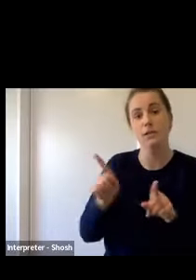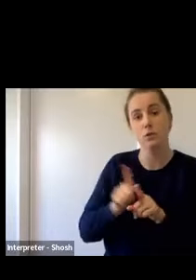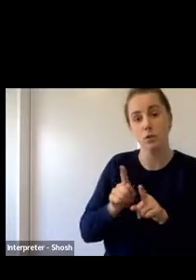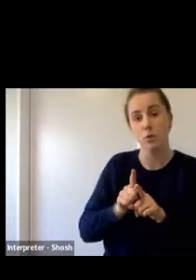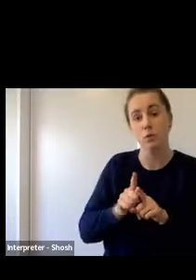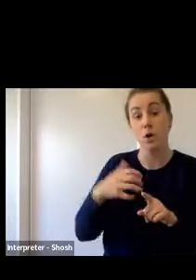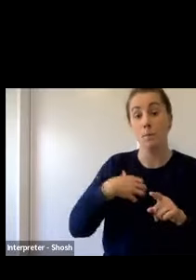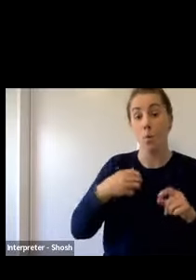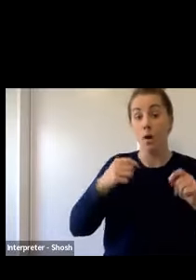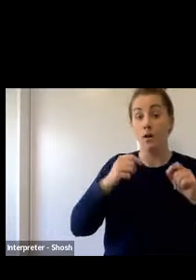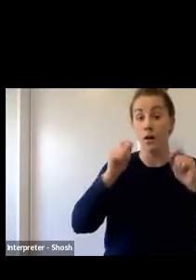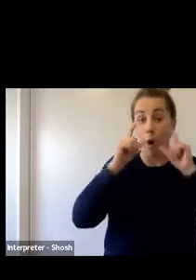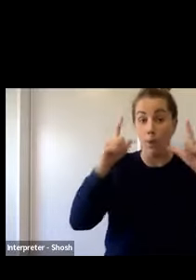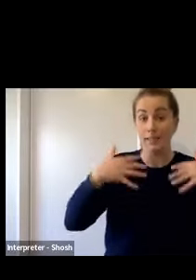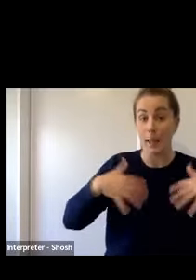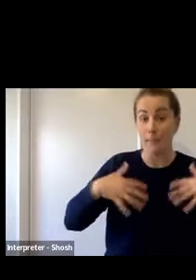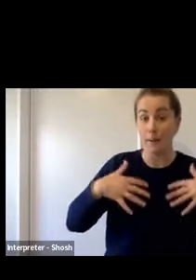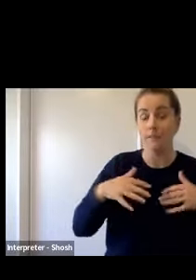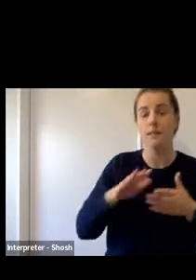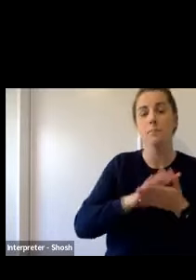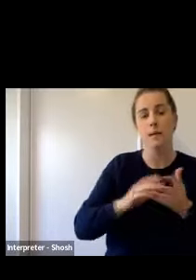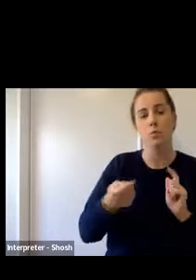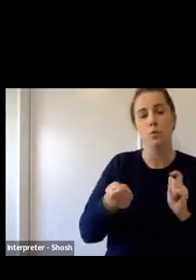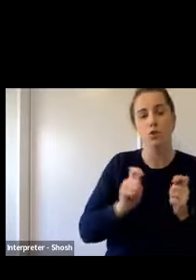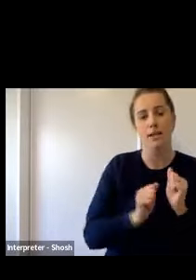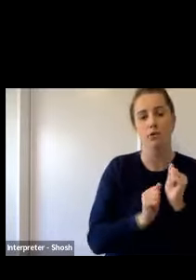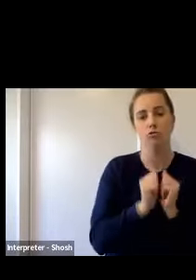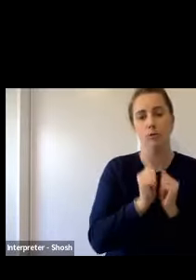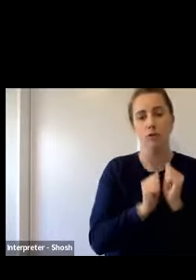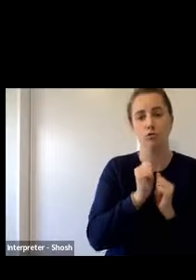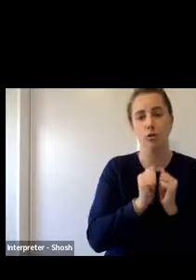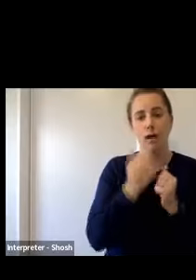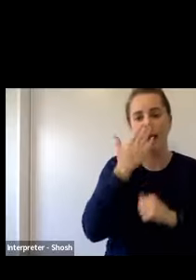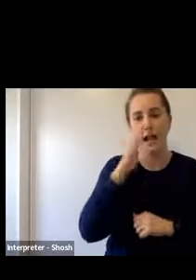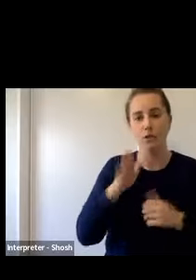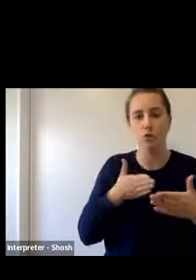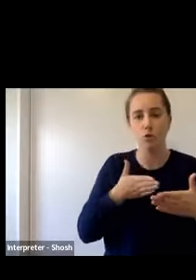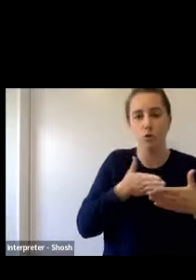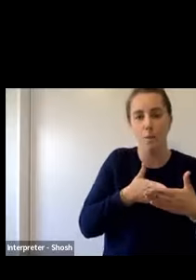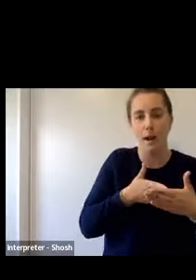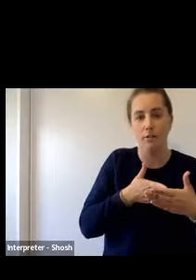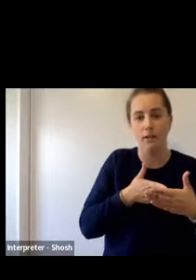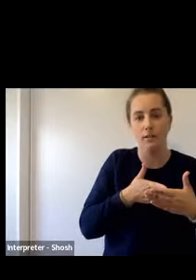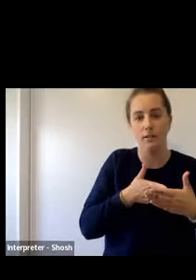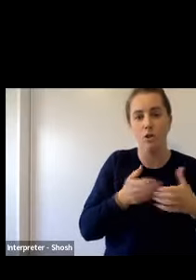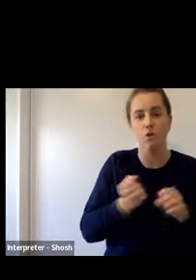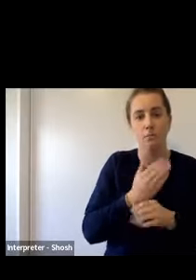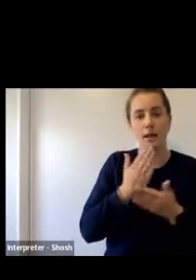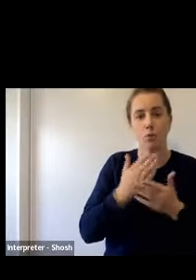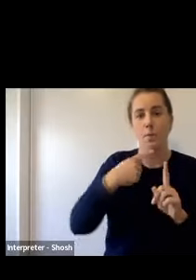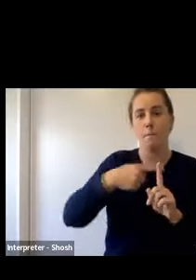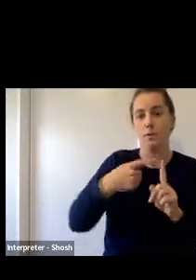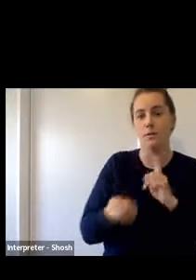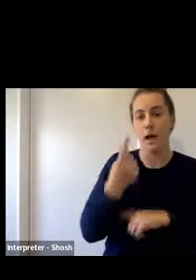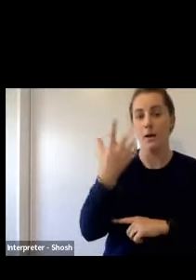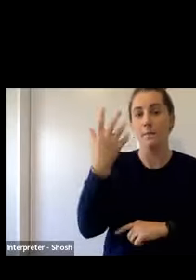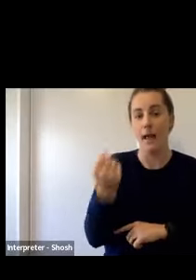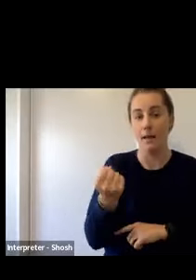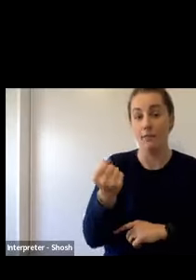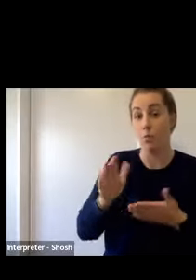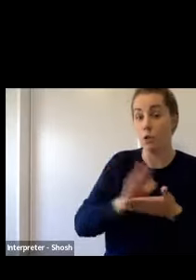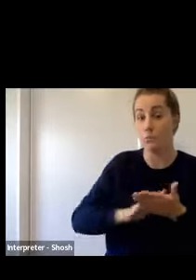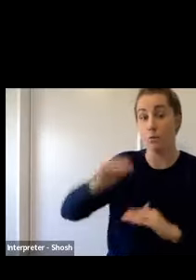More epilepsy awareness will change the major structural and attitudinal barriers to achieving positive outcomes that ultimately